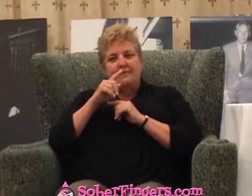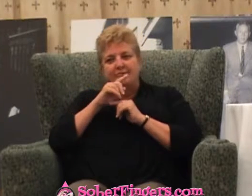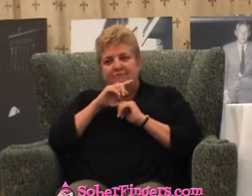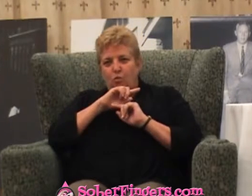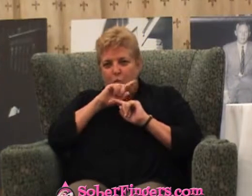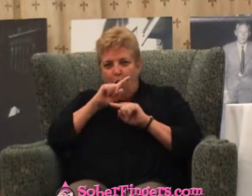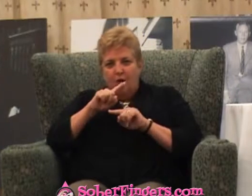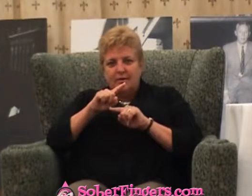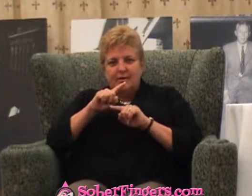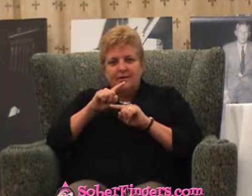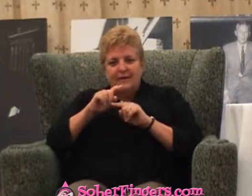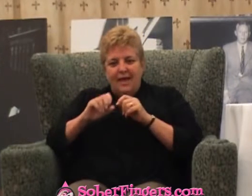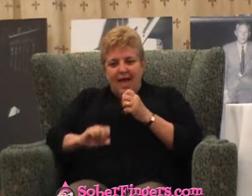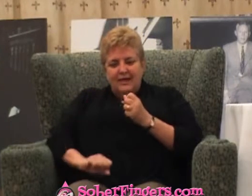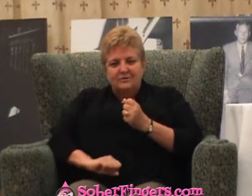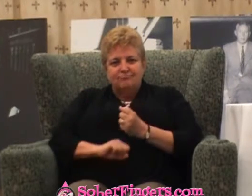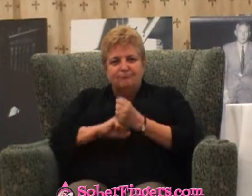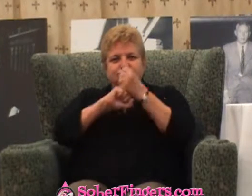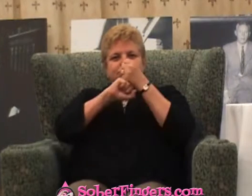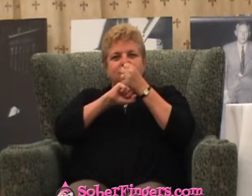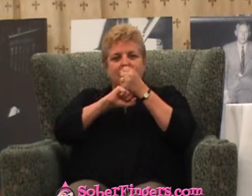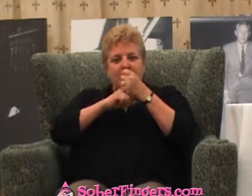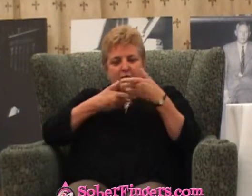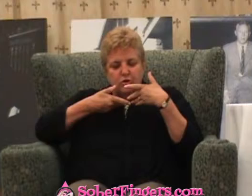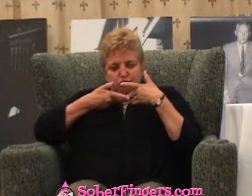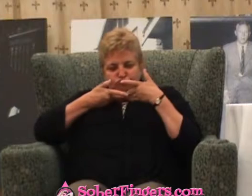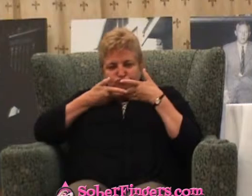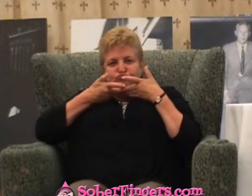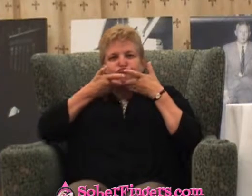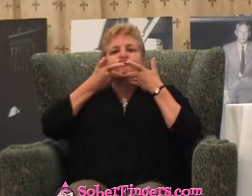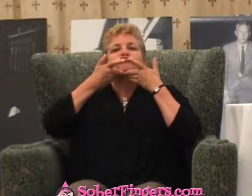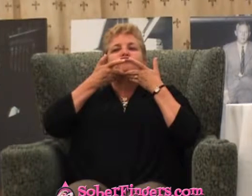your hand underneath my chin and you lifted up my